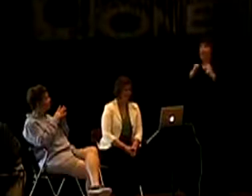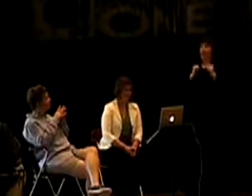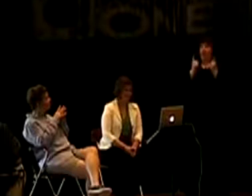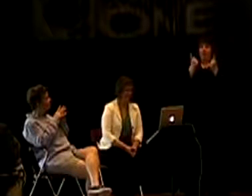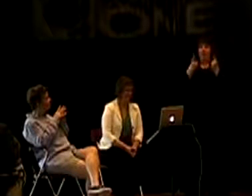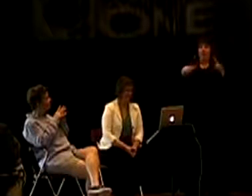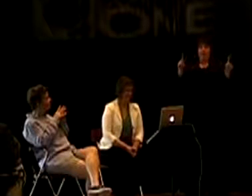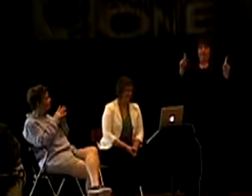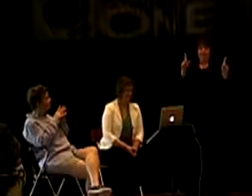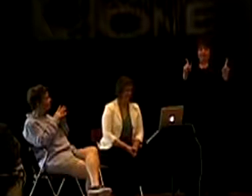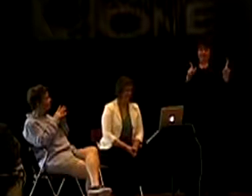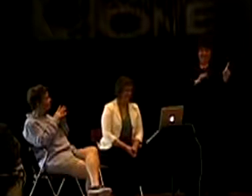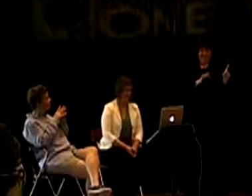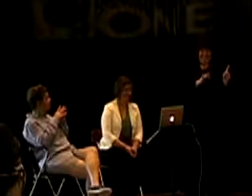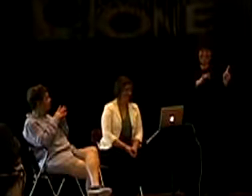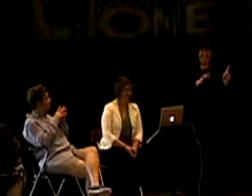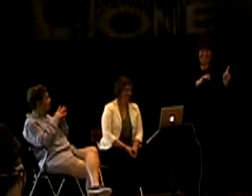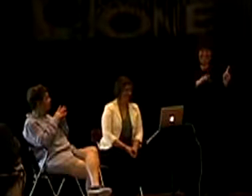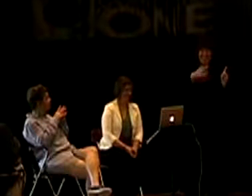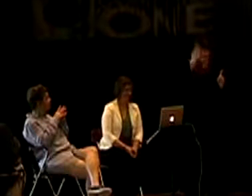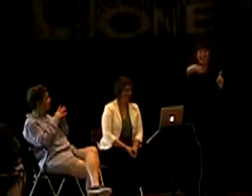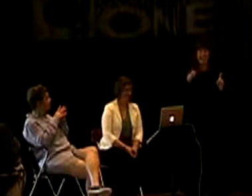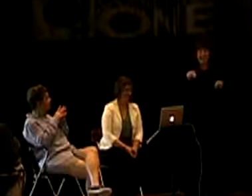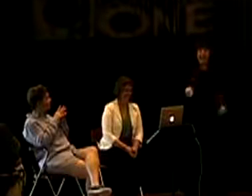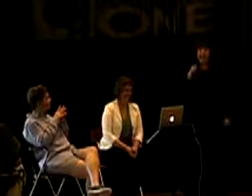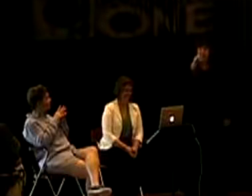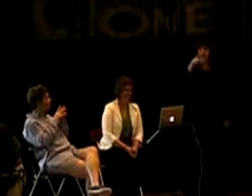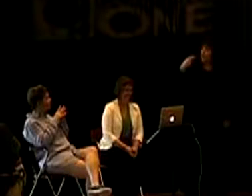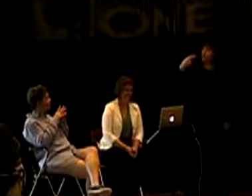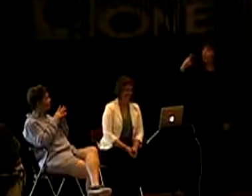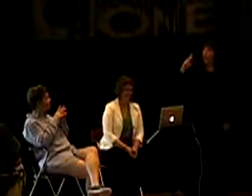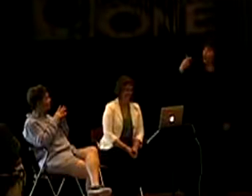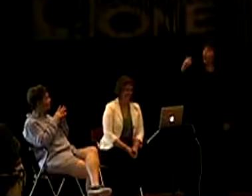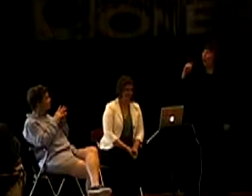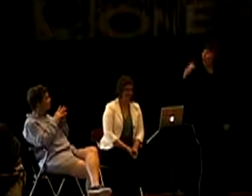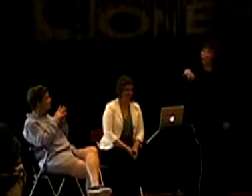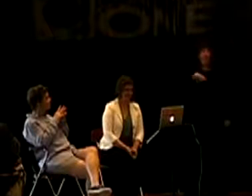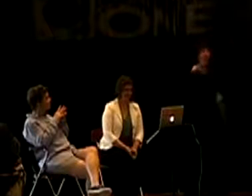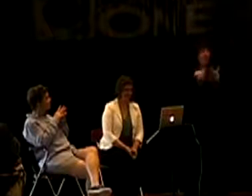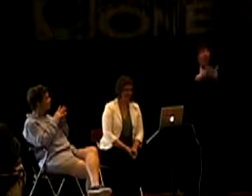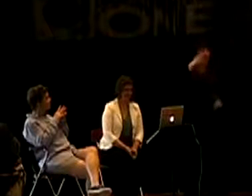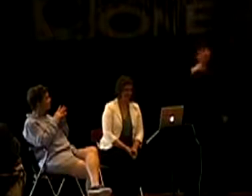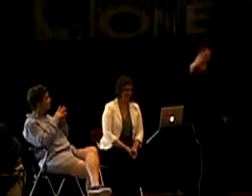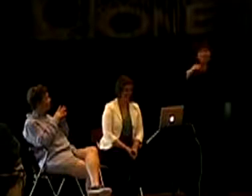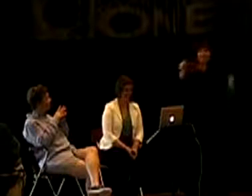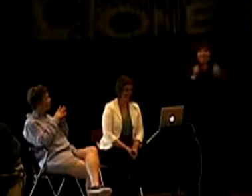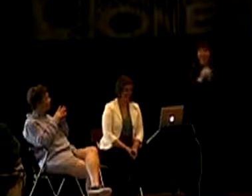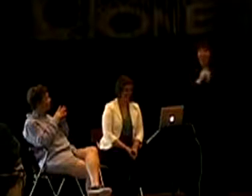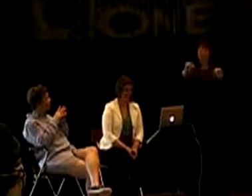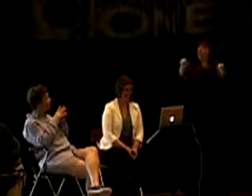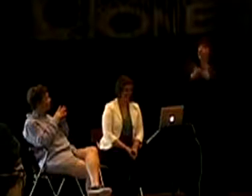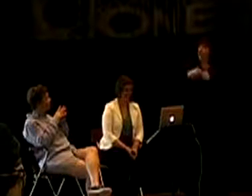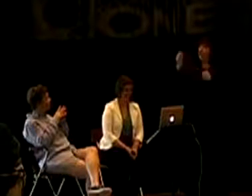about doing it, because it's going through something huge together. You know, it is challenging and it's fabulous when it actually